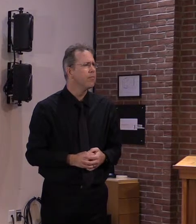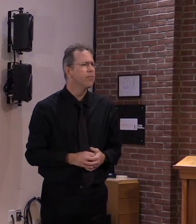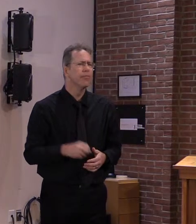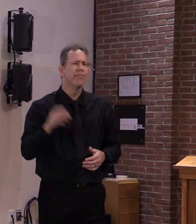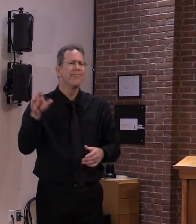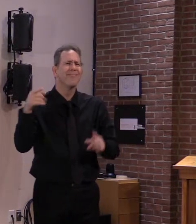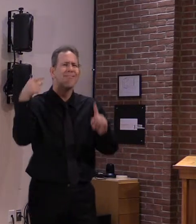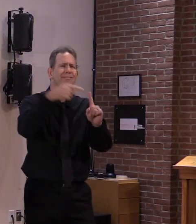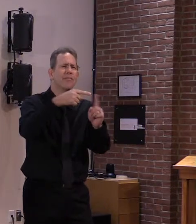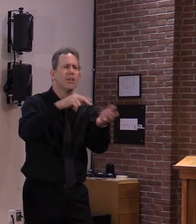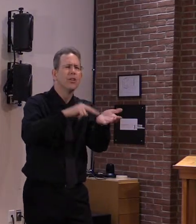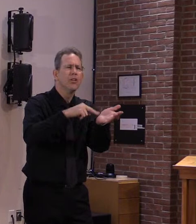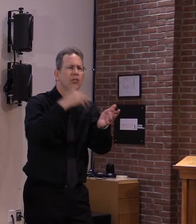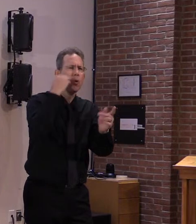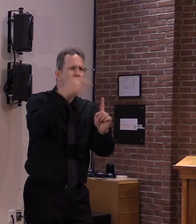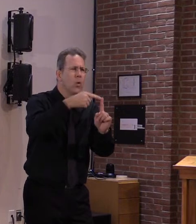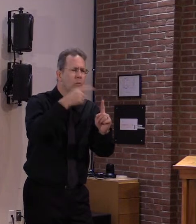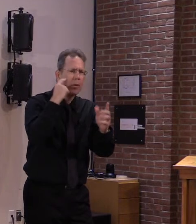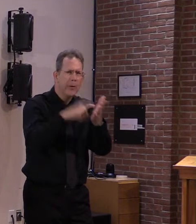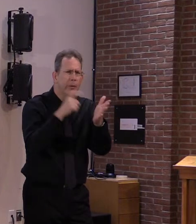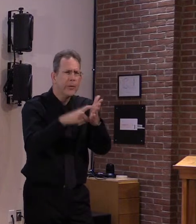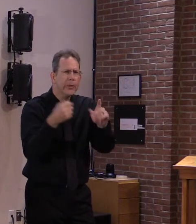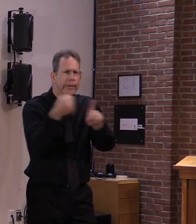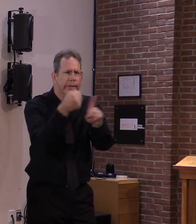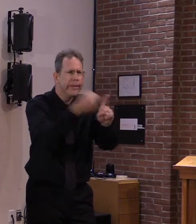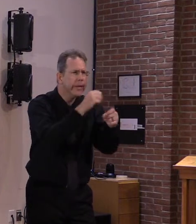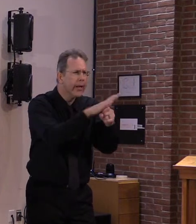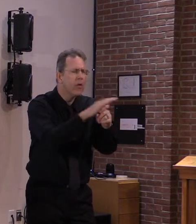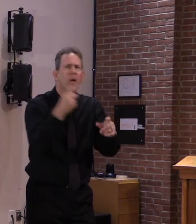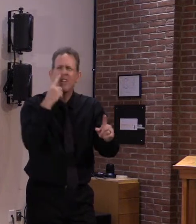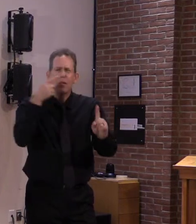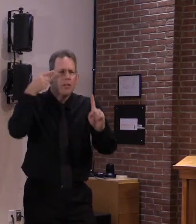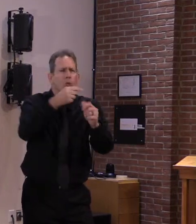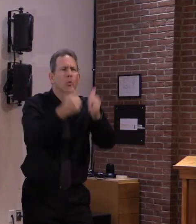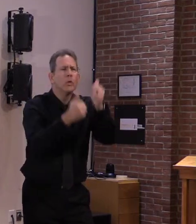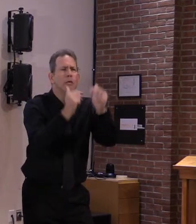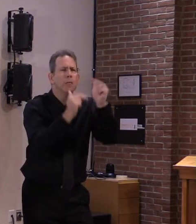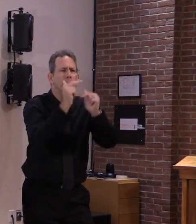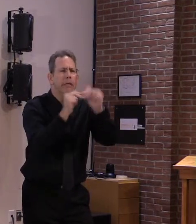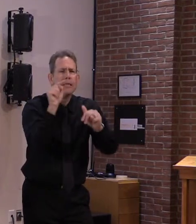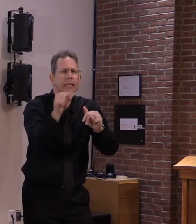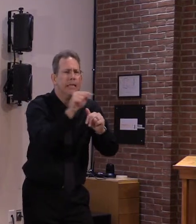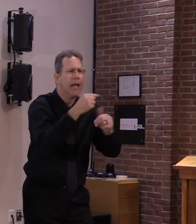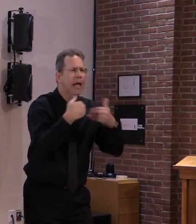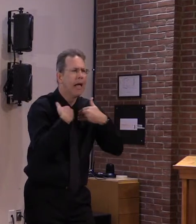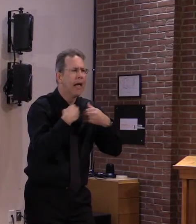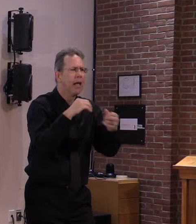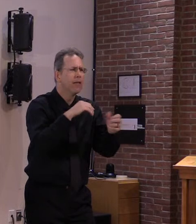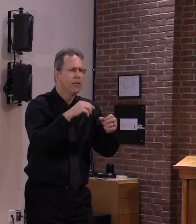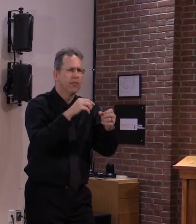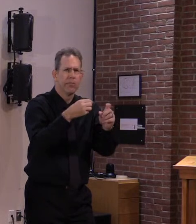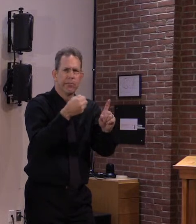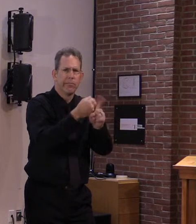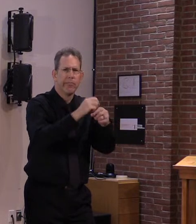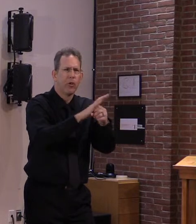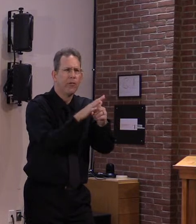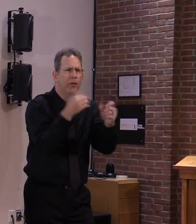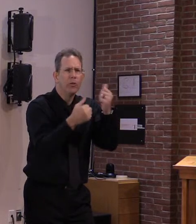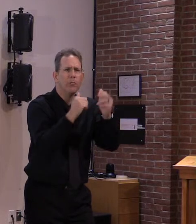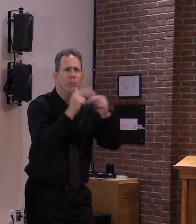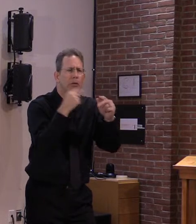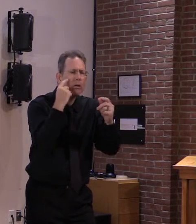asking. A lot of the folks who are watching today may not understand this, may not have kids in school, but for those who do understand the process